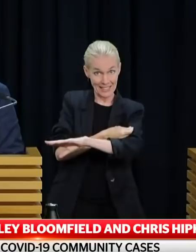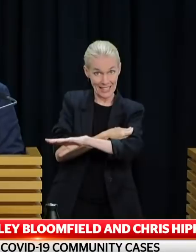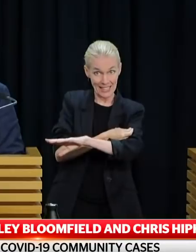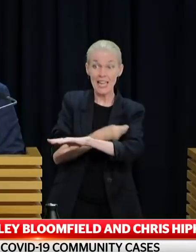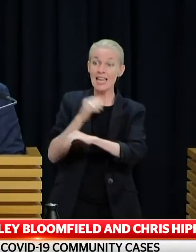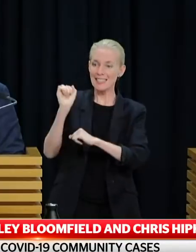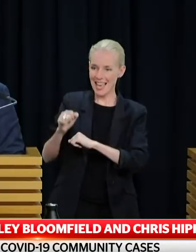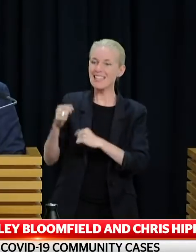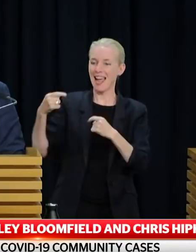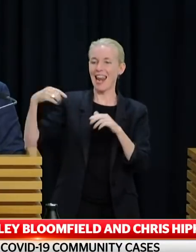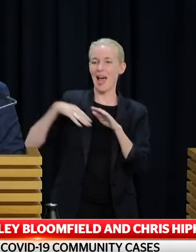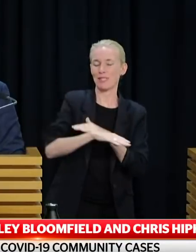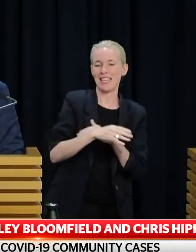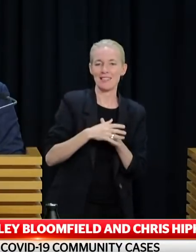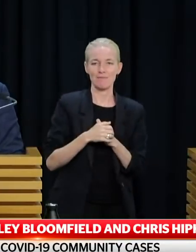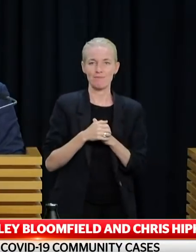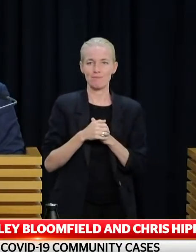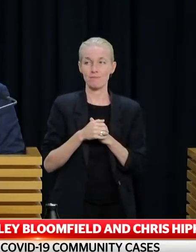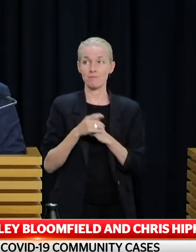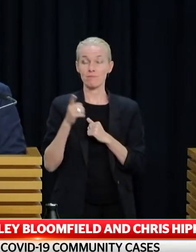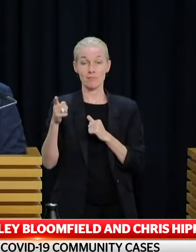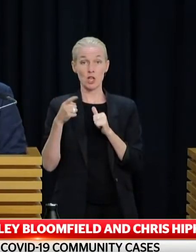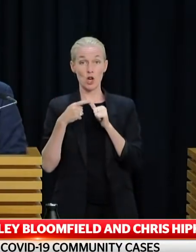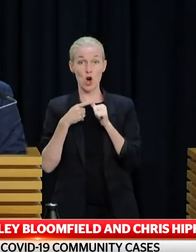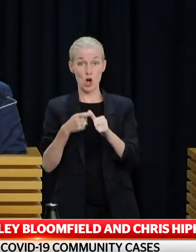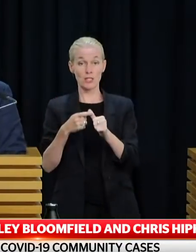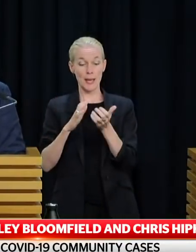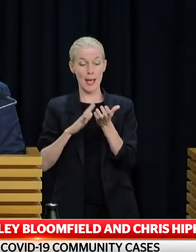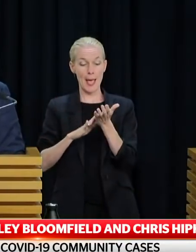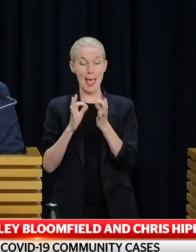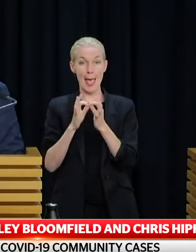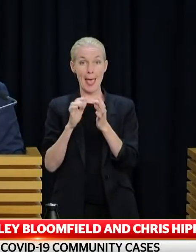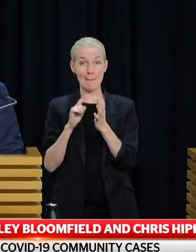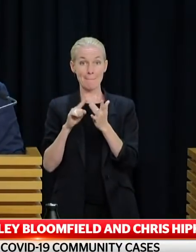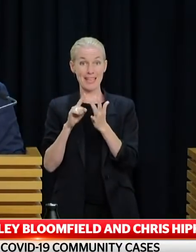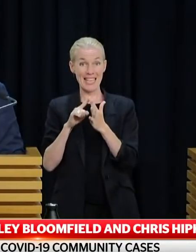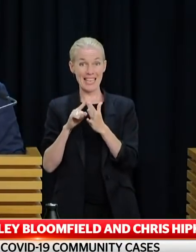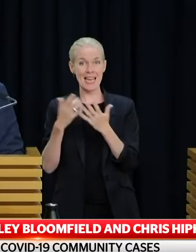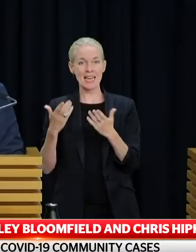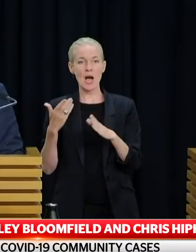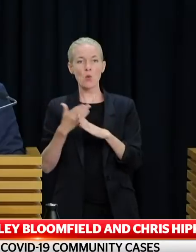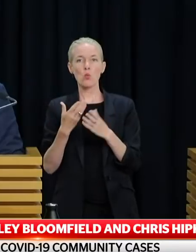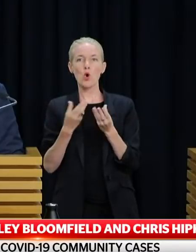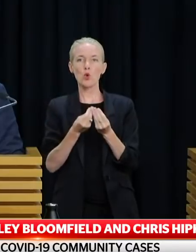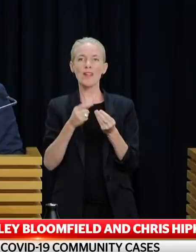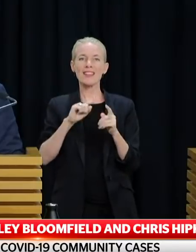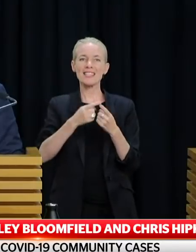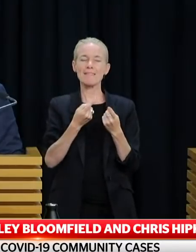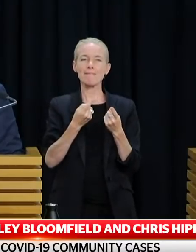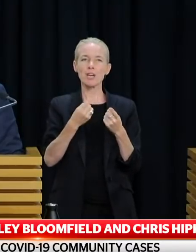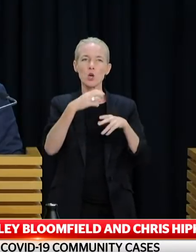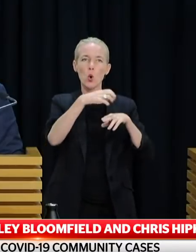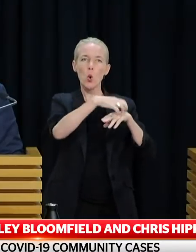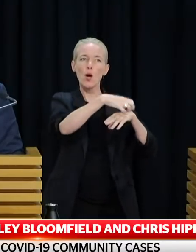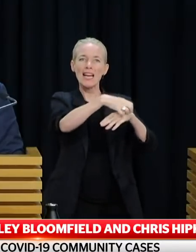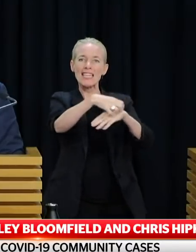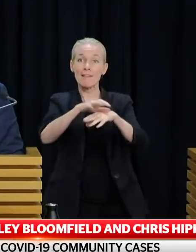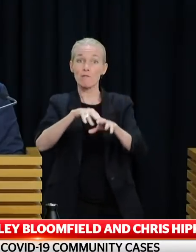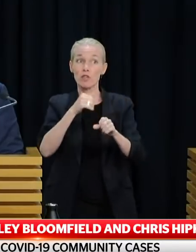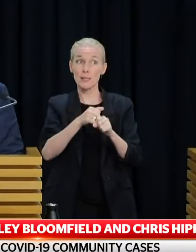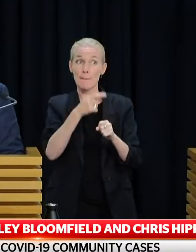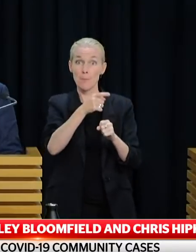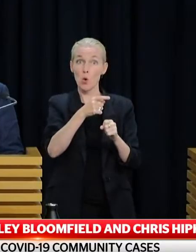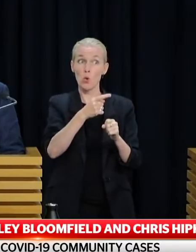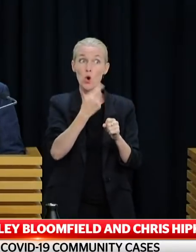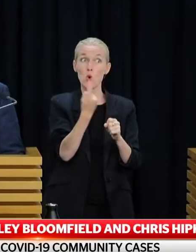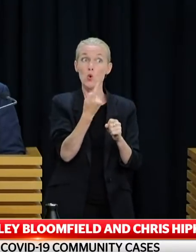being issued by MB, particularly for employers, around what they can and can't require of their staff. So,